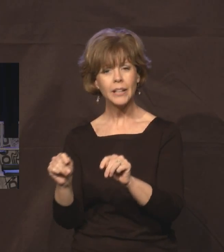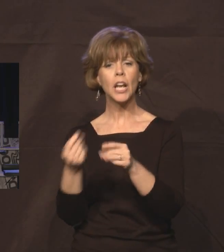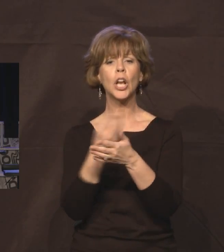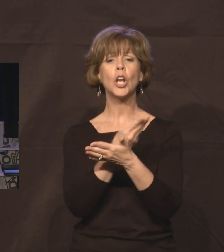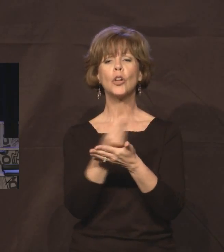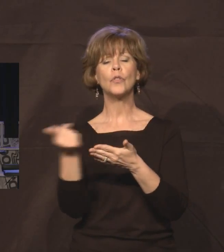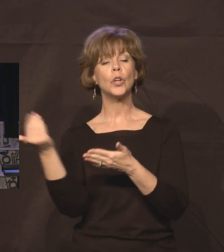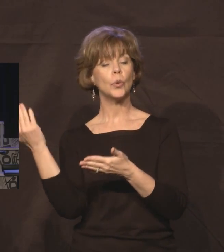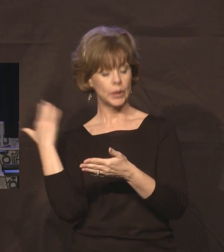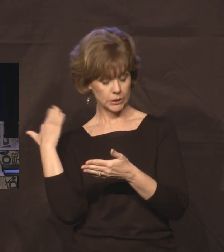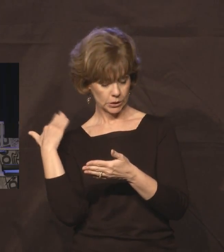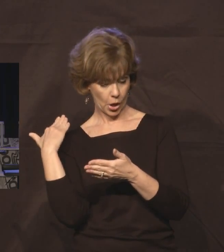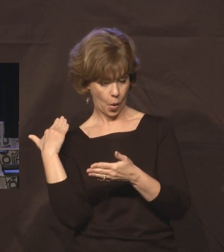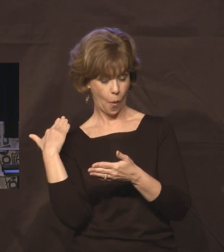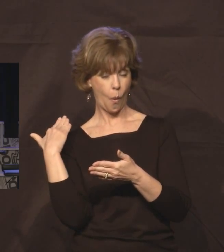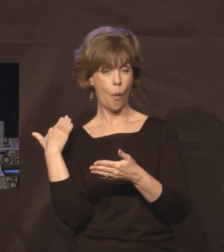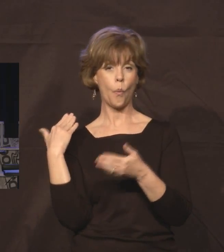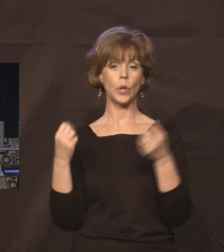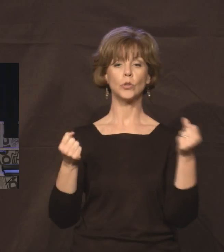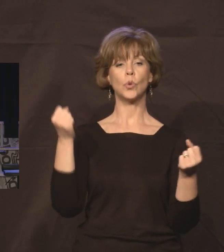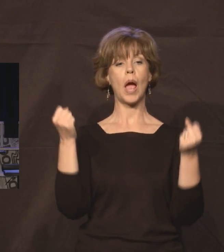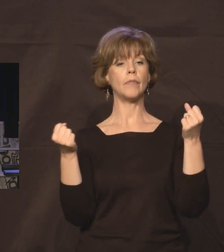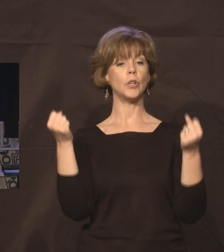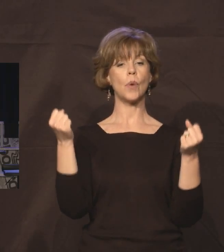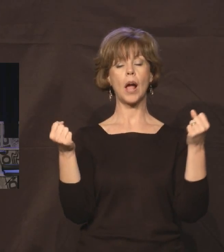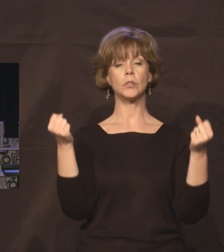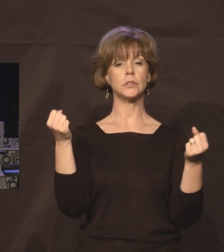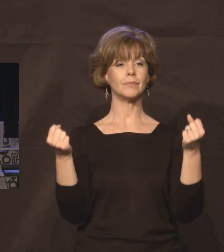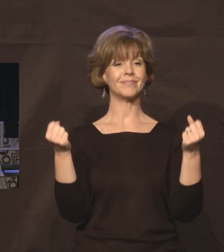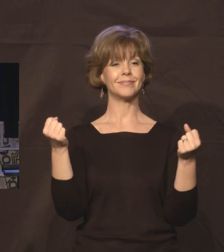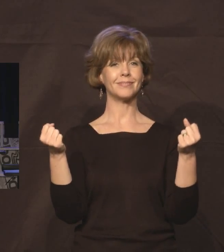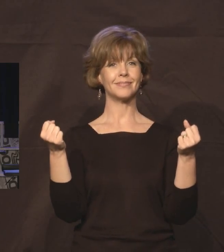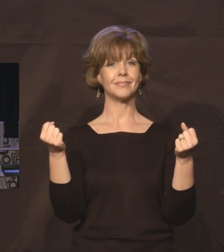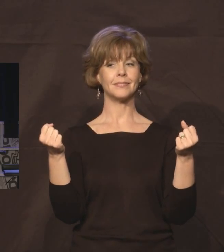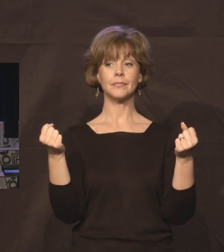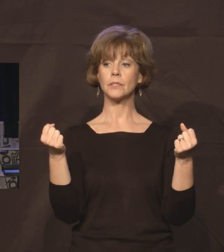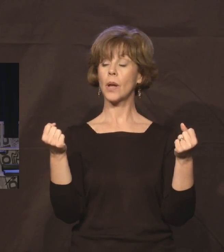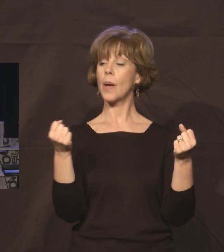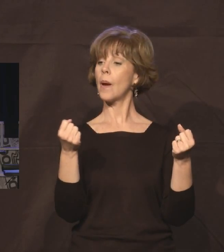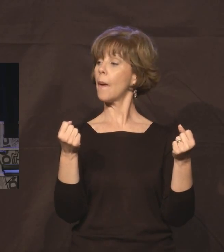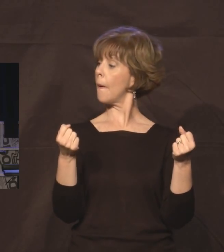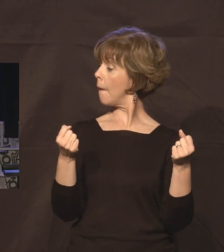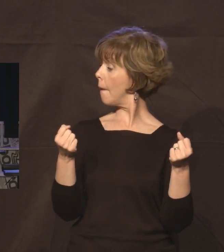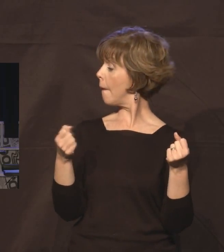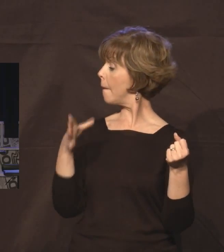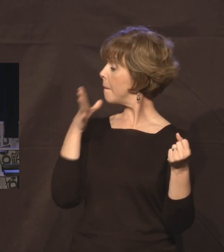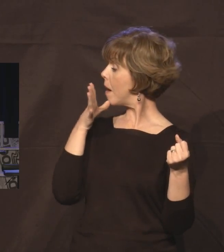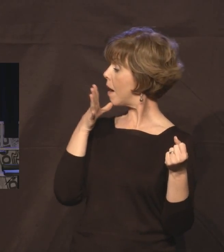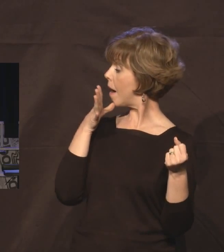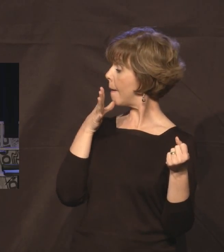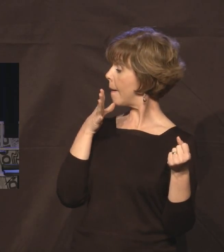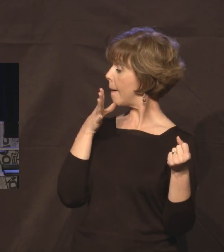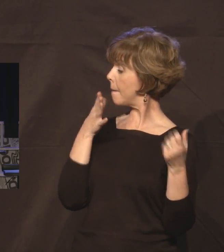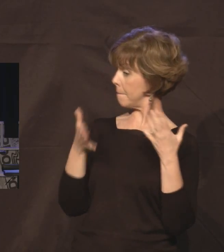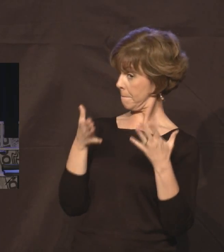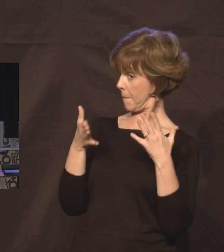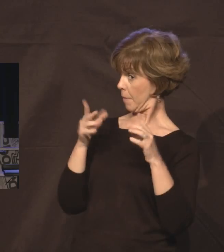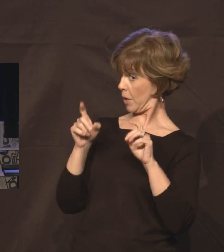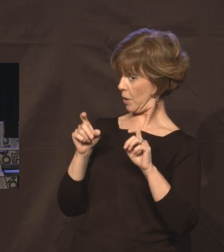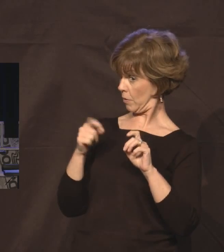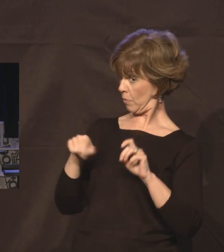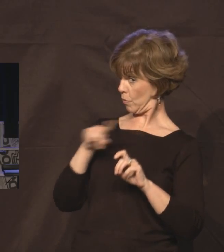I had her in the car. They'd just gotten here, and we were driving around town. And I turned around, and I said, hey, mom, maybe we should go get